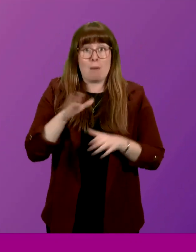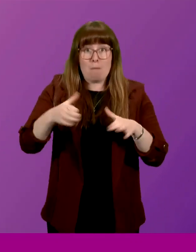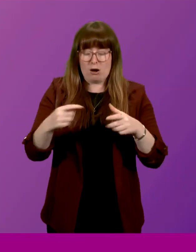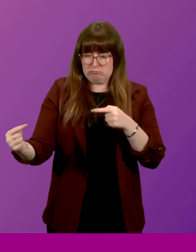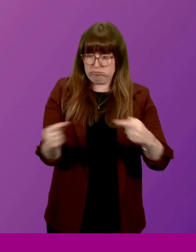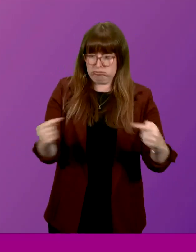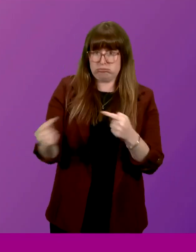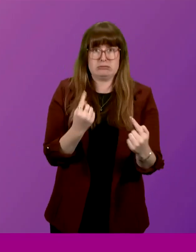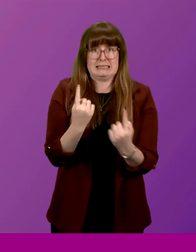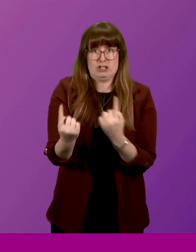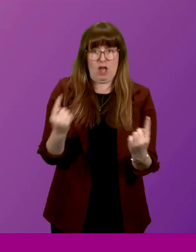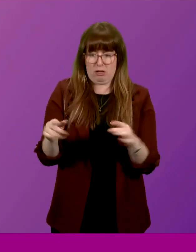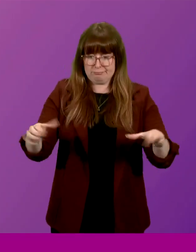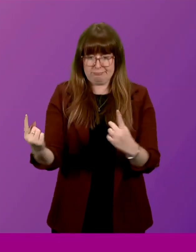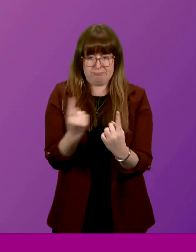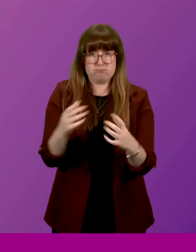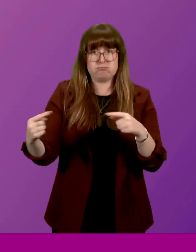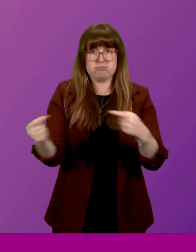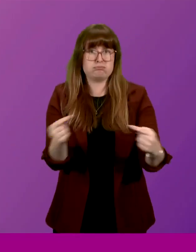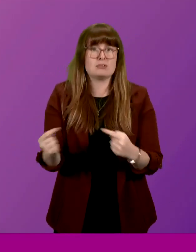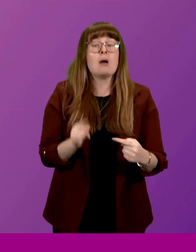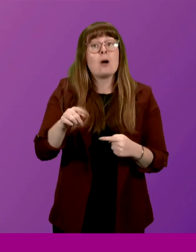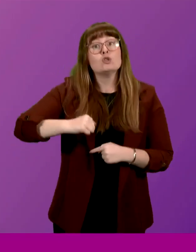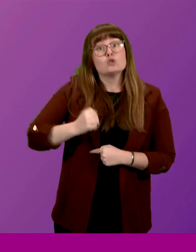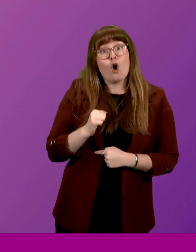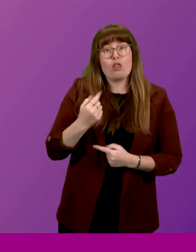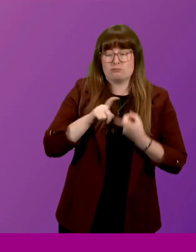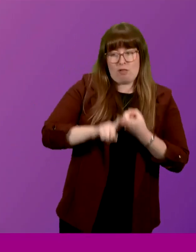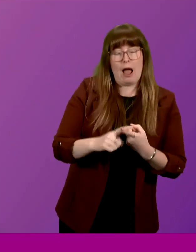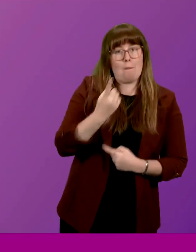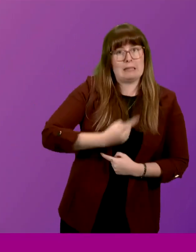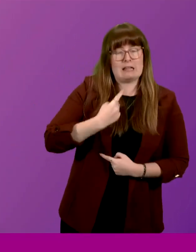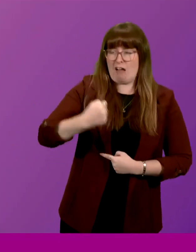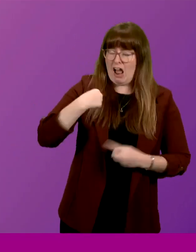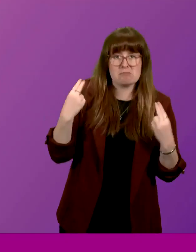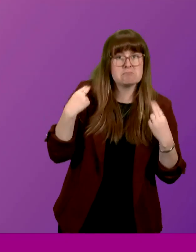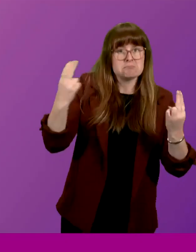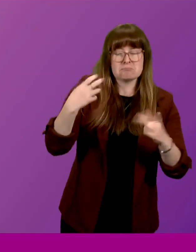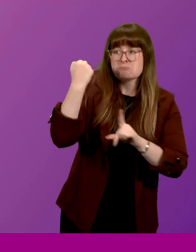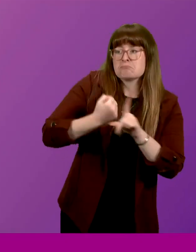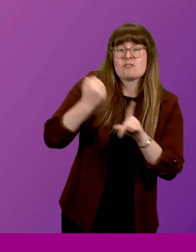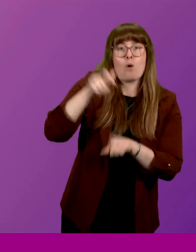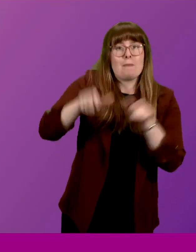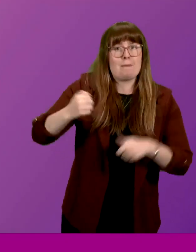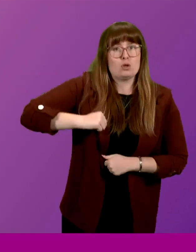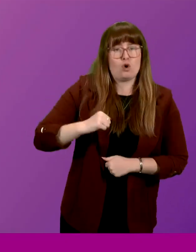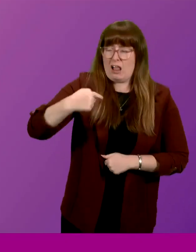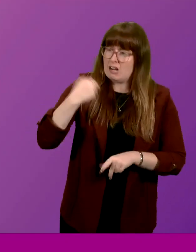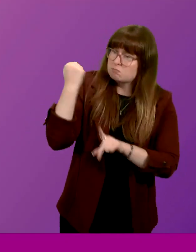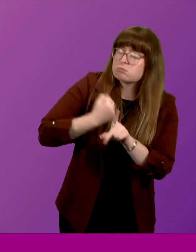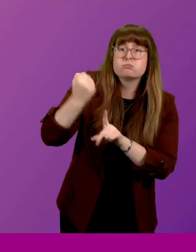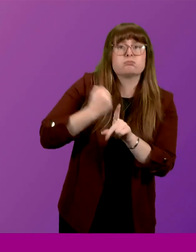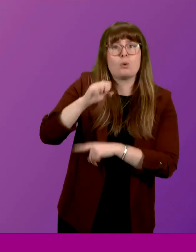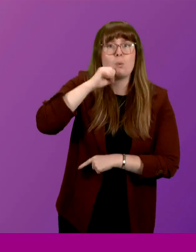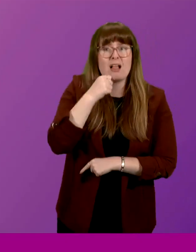themselves. Well, what the people of Scotland can rely on is having a First Minister and me that fights for the people of Scotland. I'll leave the fighting amongst themselves